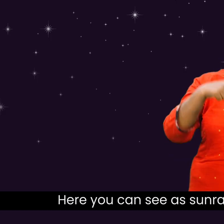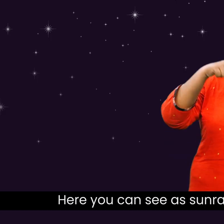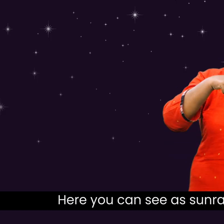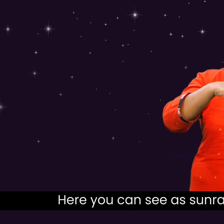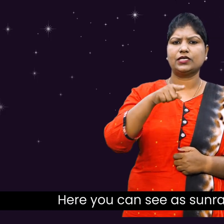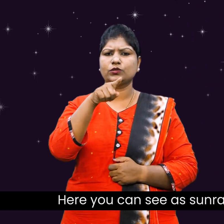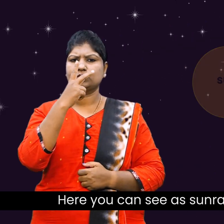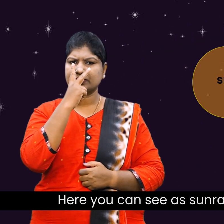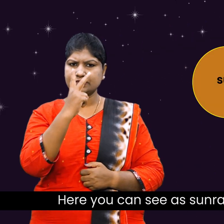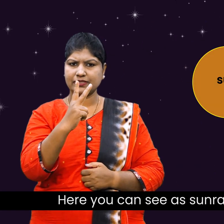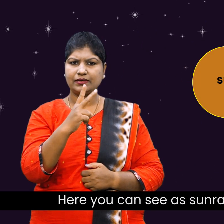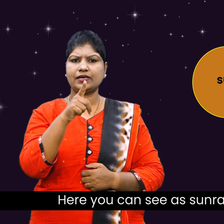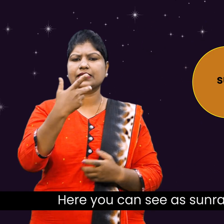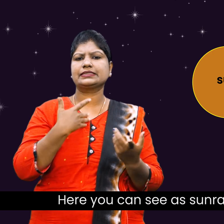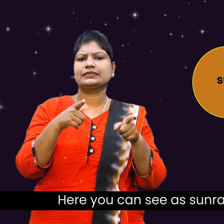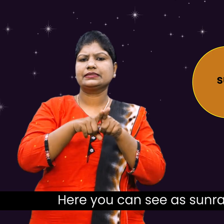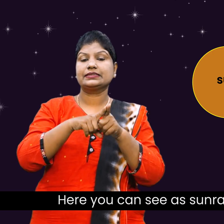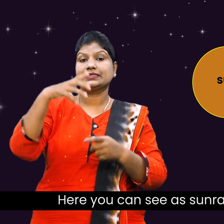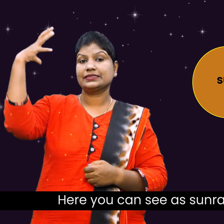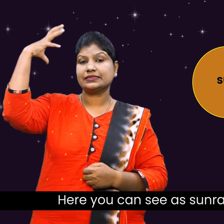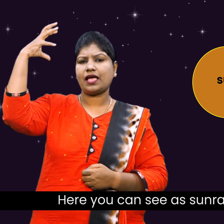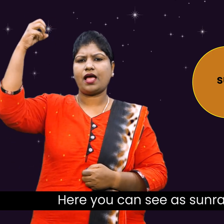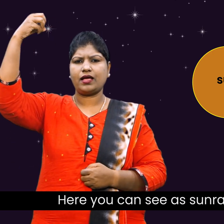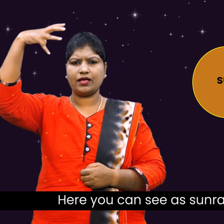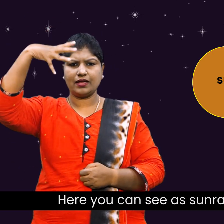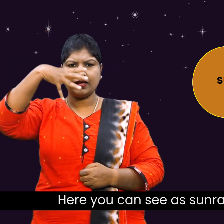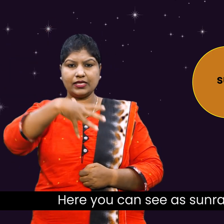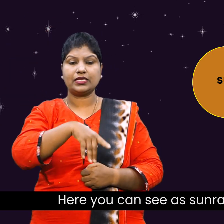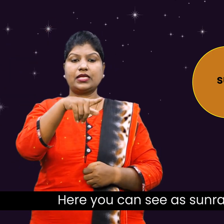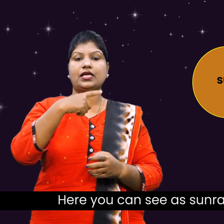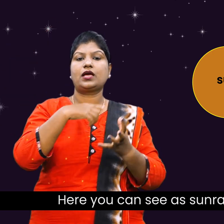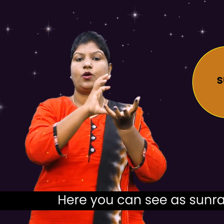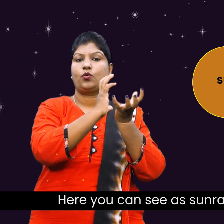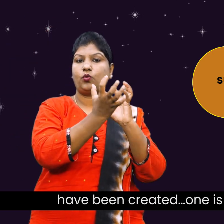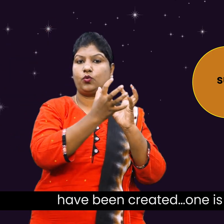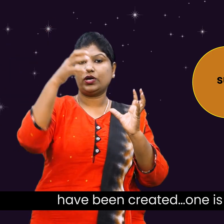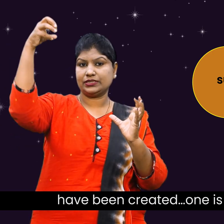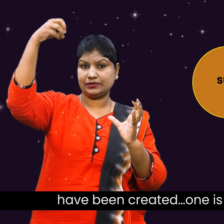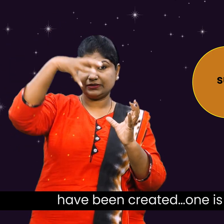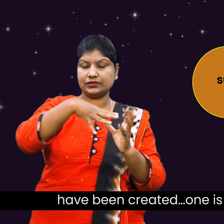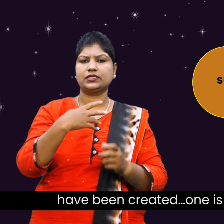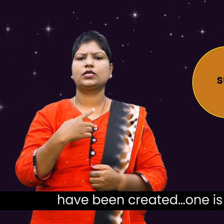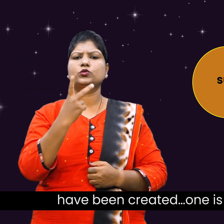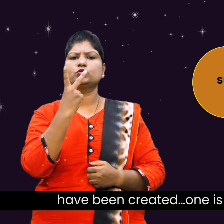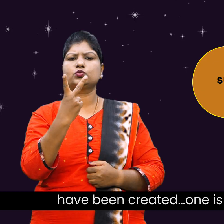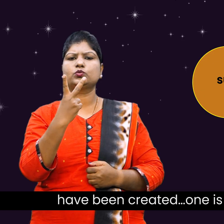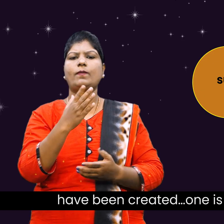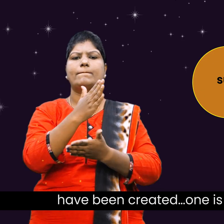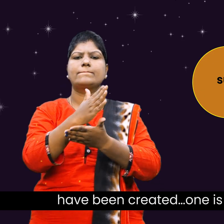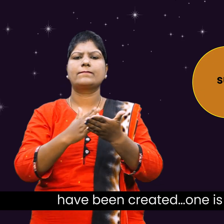Here you can see as sun rays is coming on the earth, two paths have been